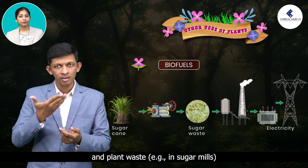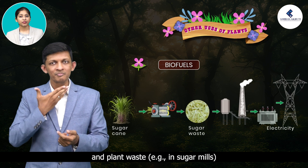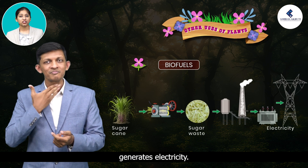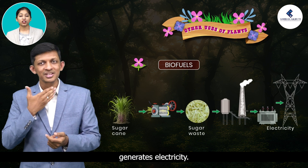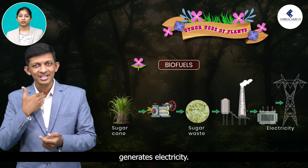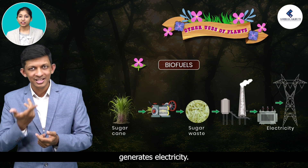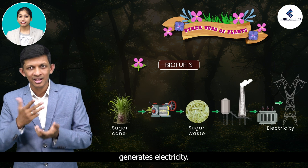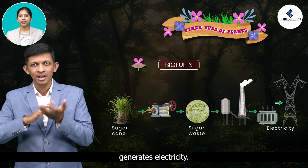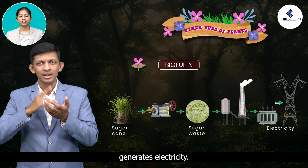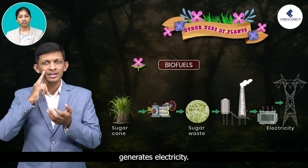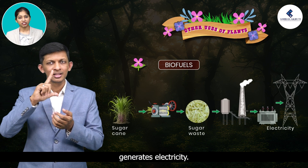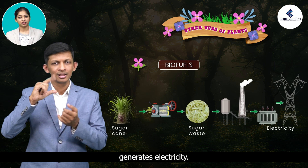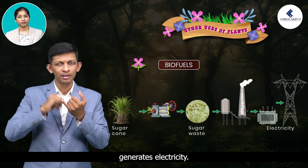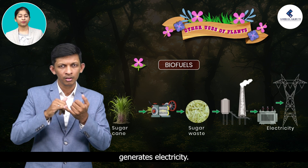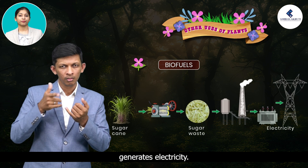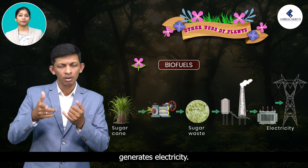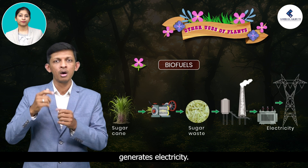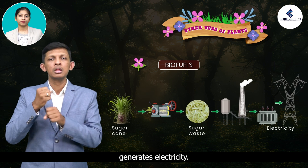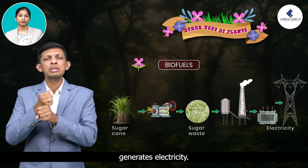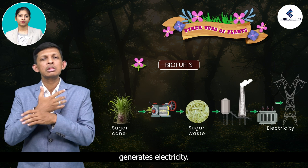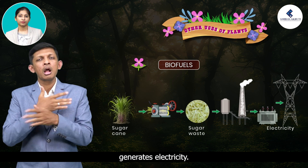mills, generates electricity.